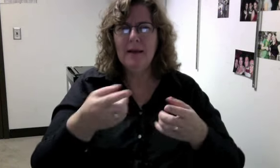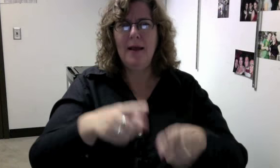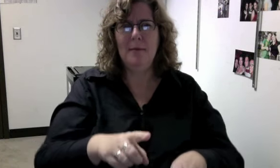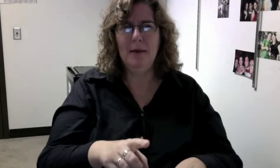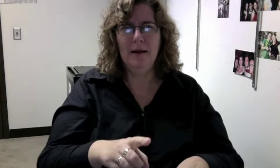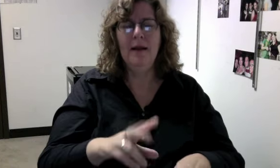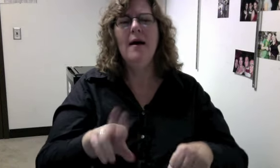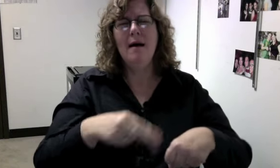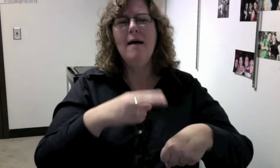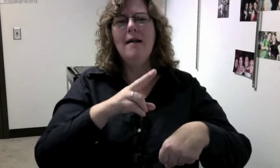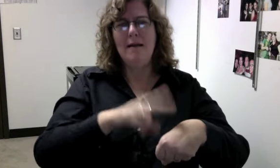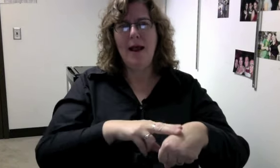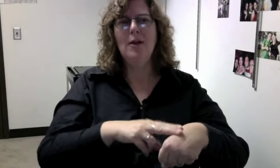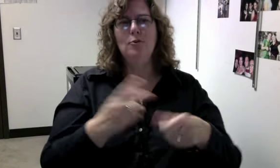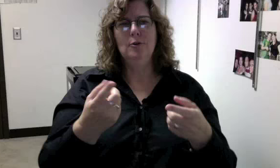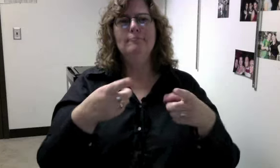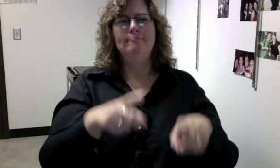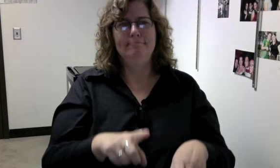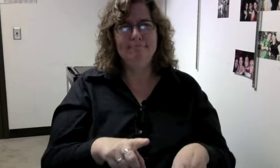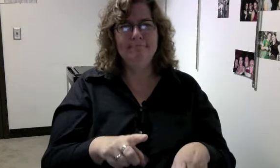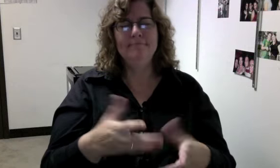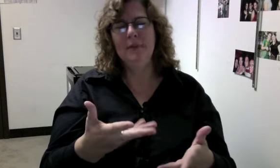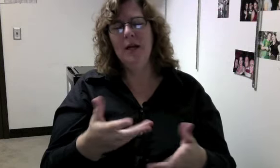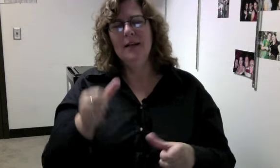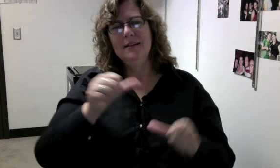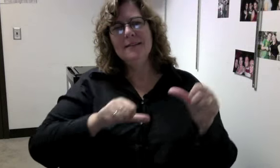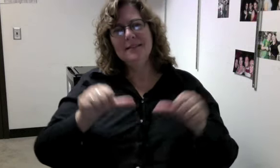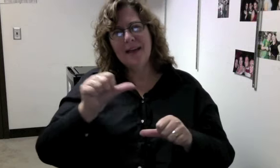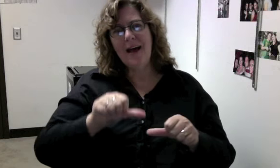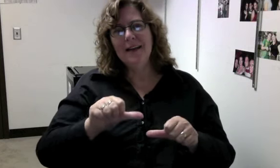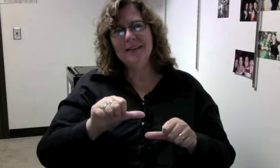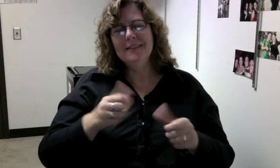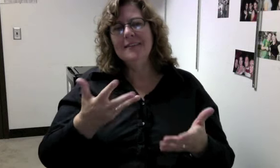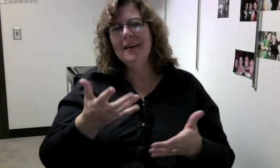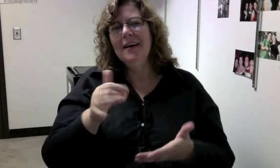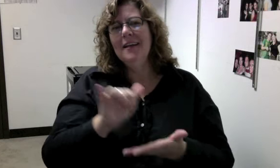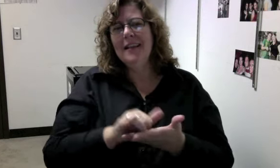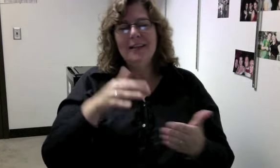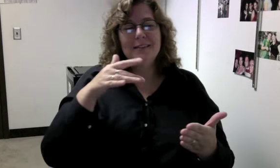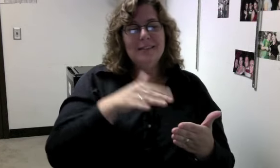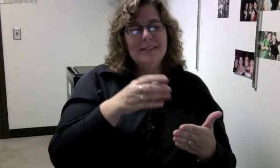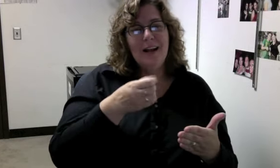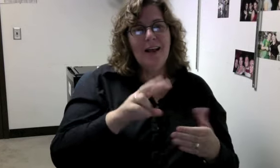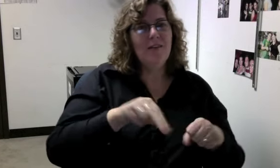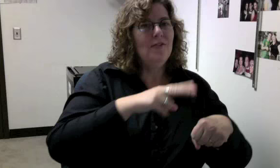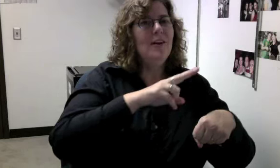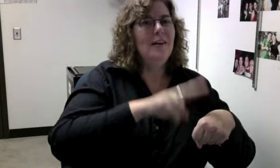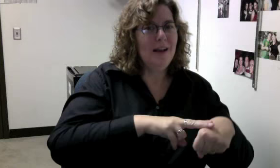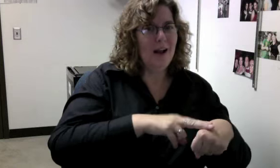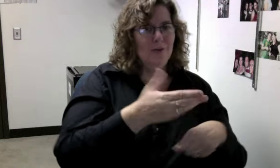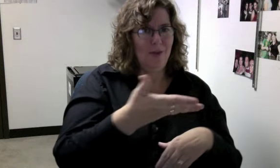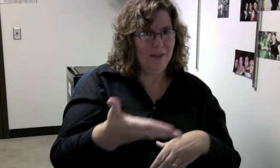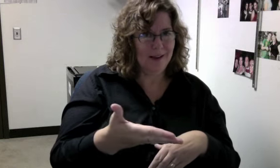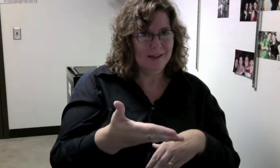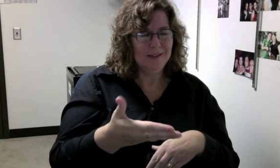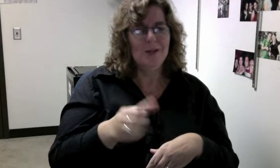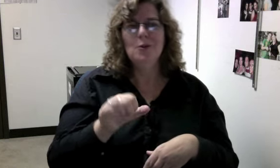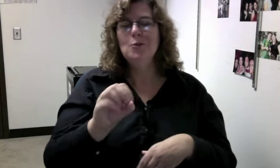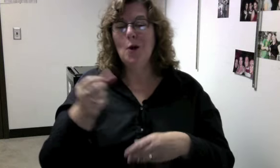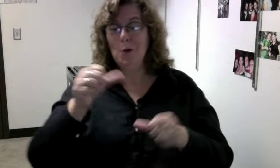science is. Science is the study of natural things. So that scientific method is the steps that we